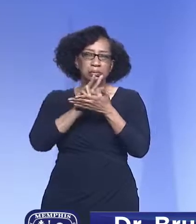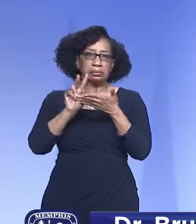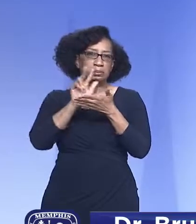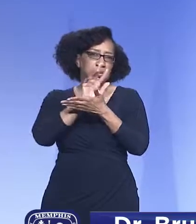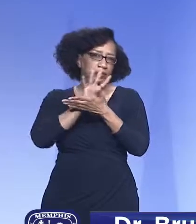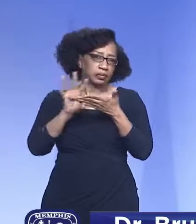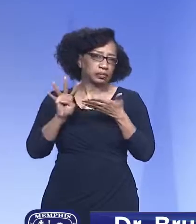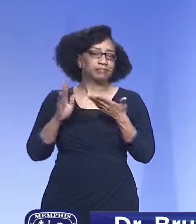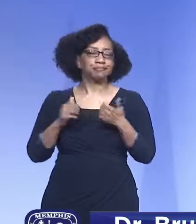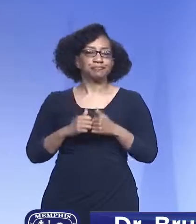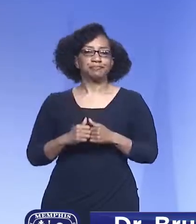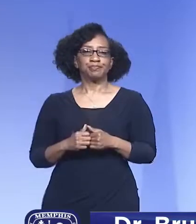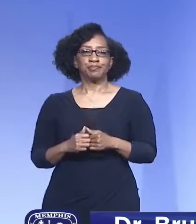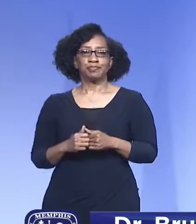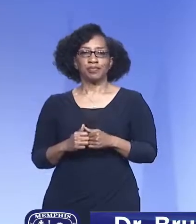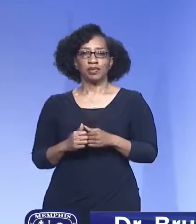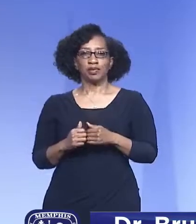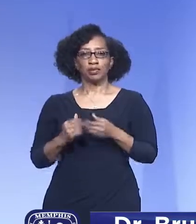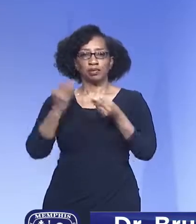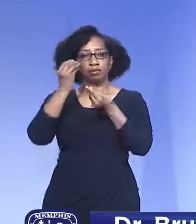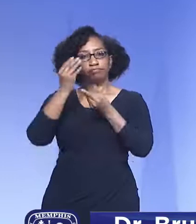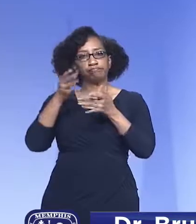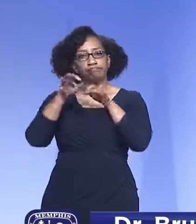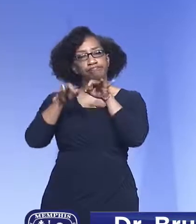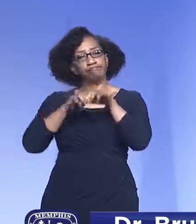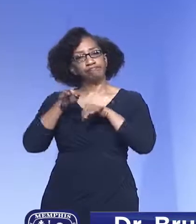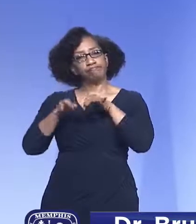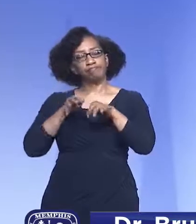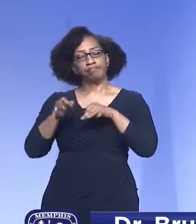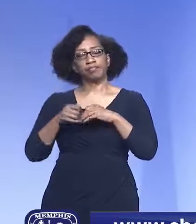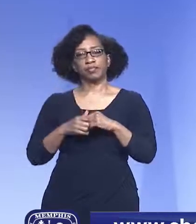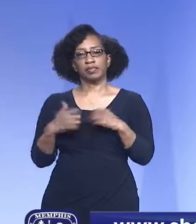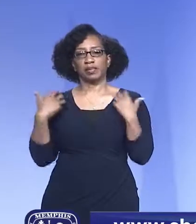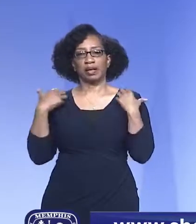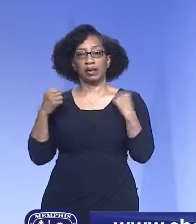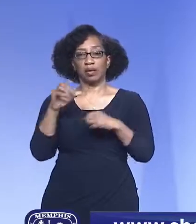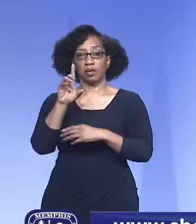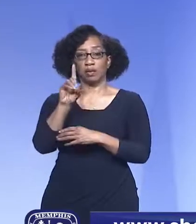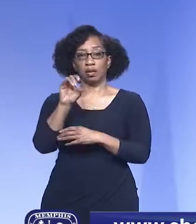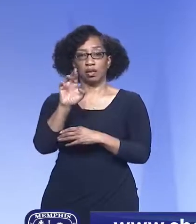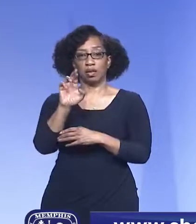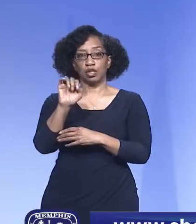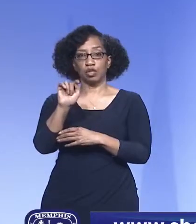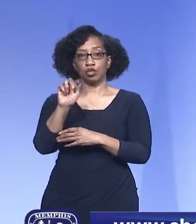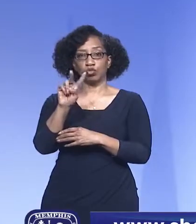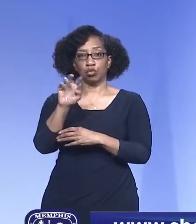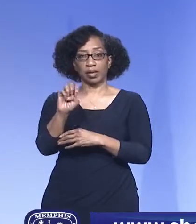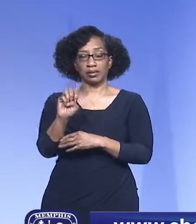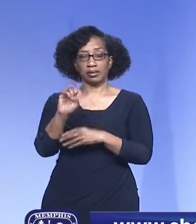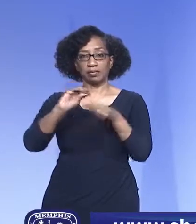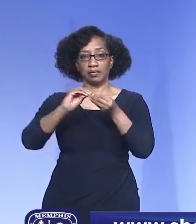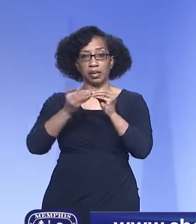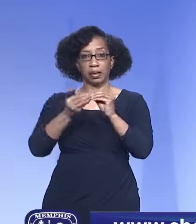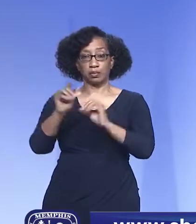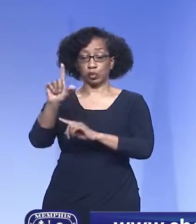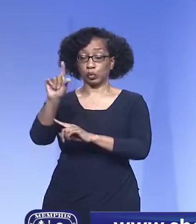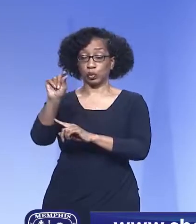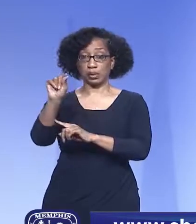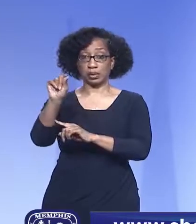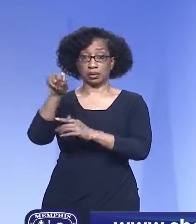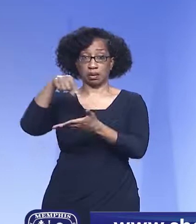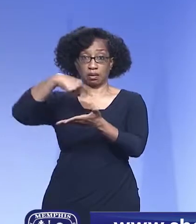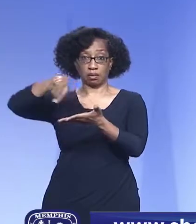so therefore we will issue health directive number 20 this